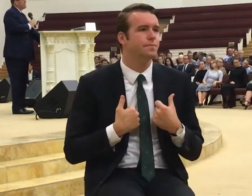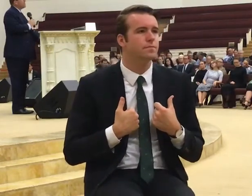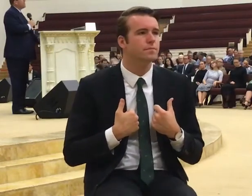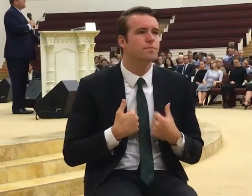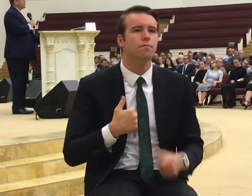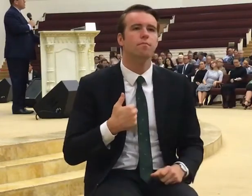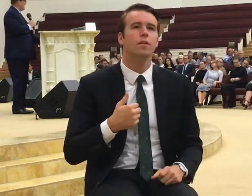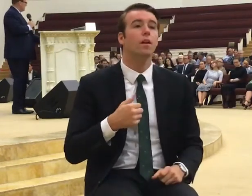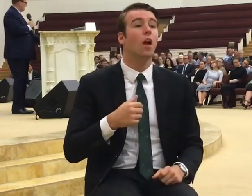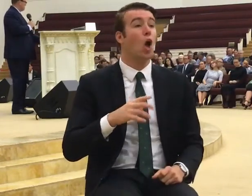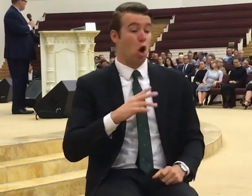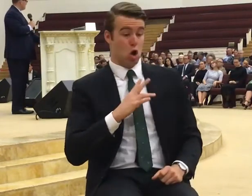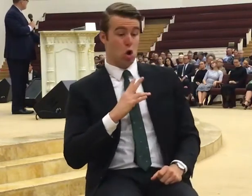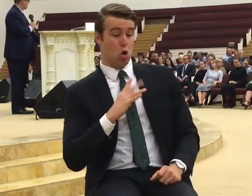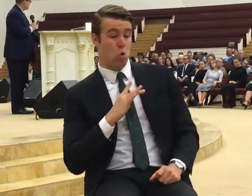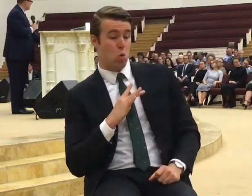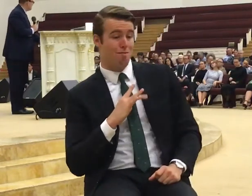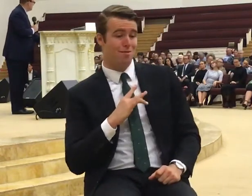It's never going to be cool enough.